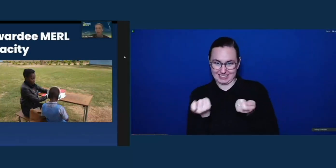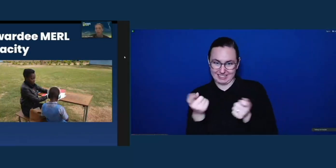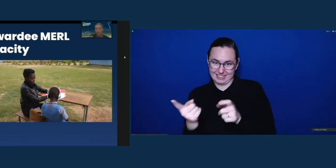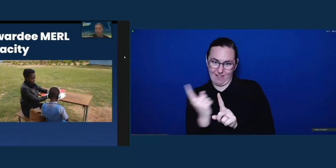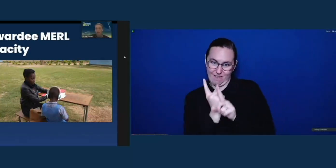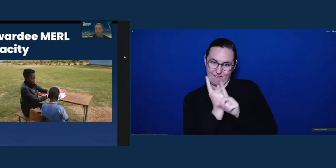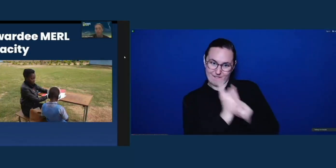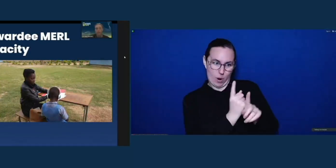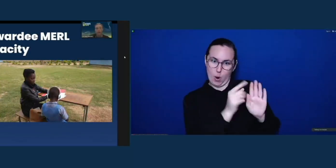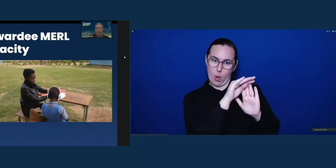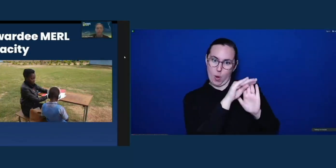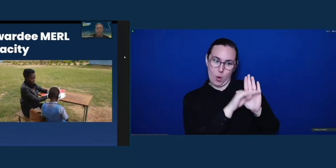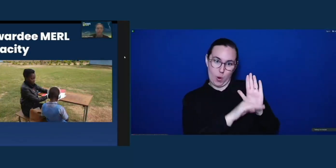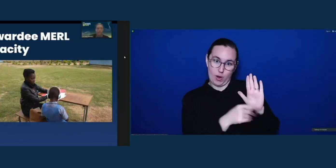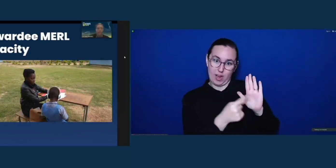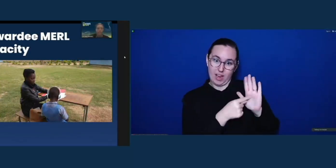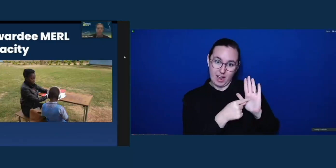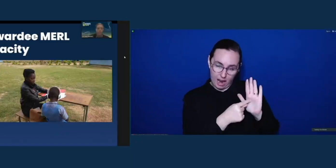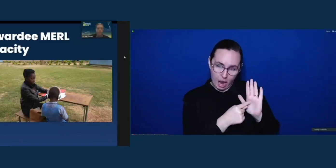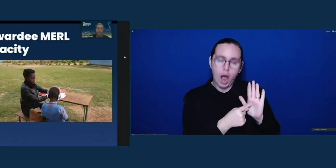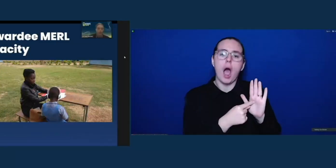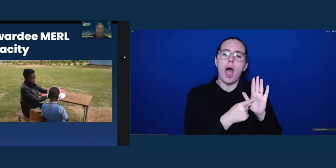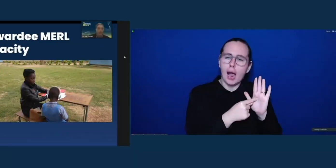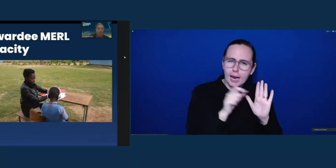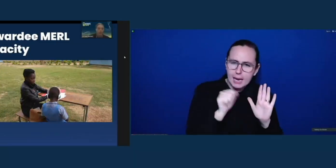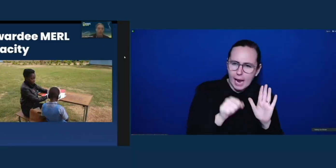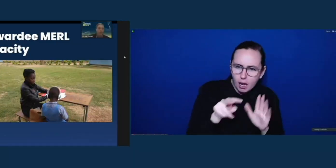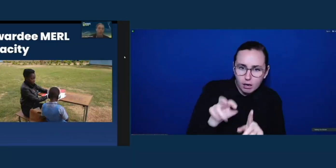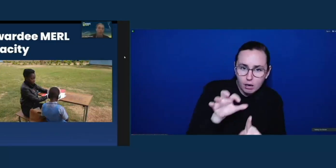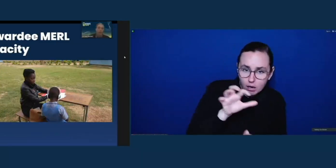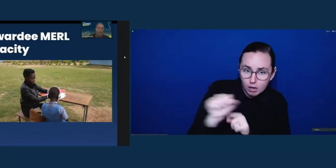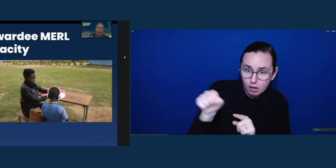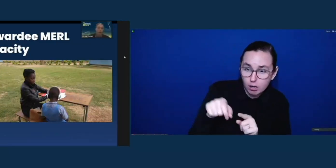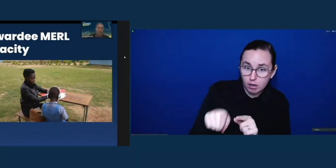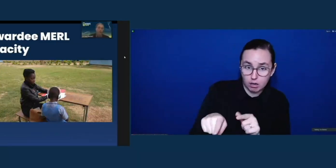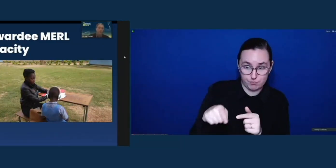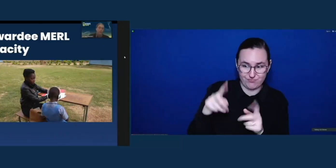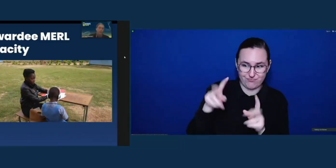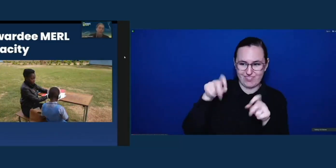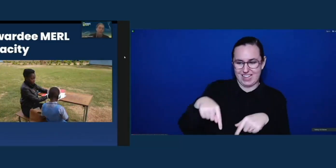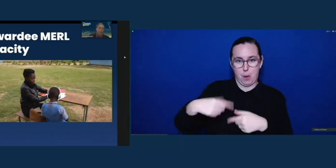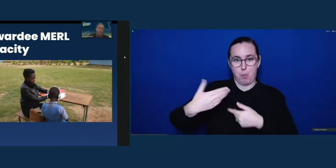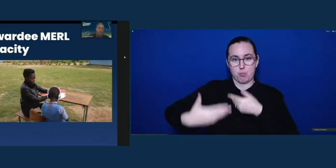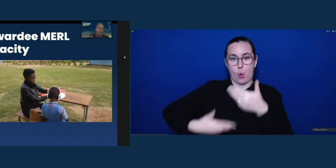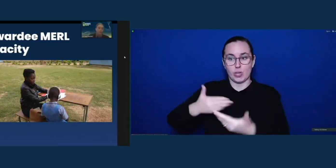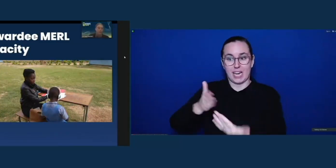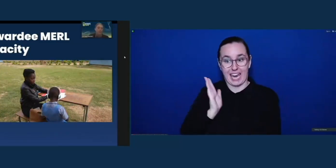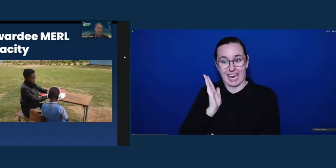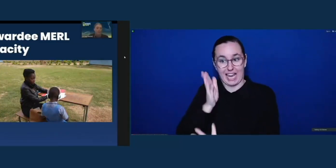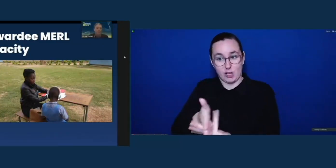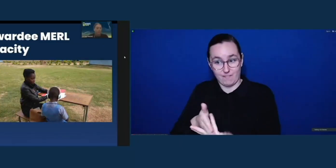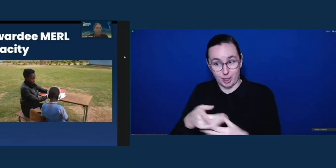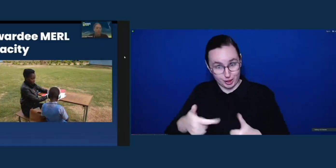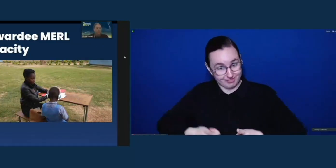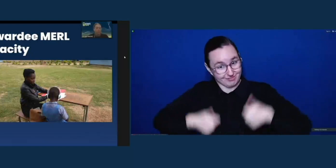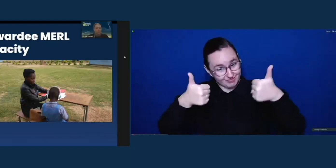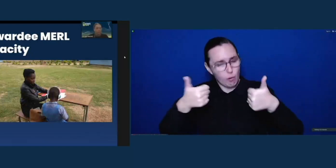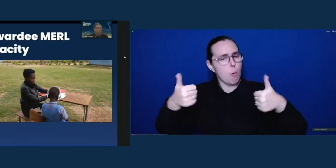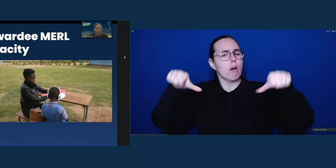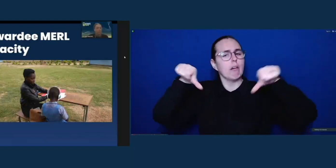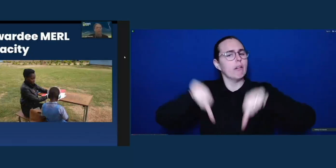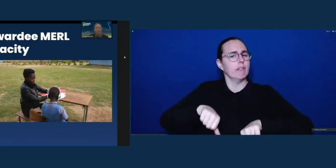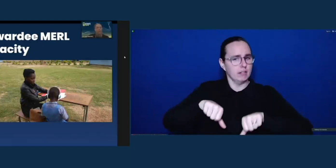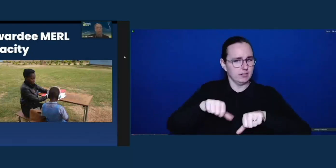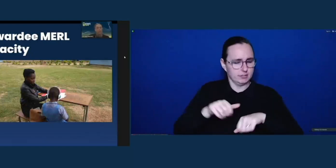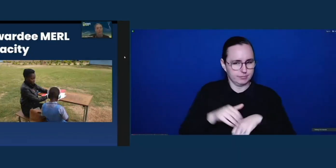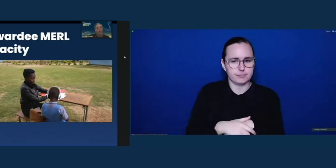of the interventions on reading outcomes. And lastly, it feels quite important to be able